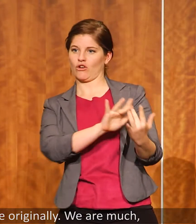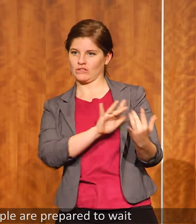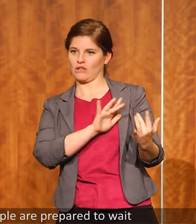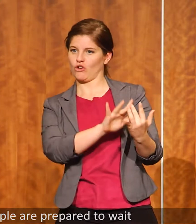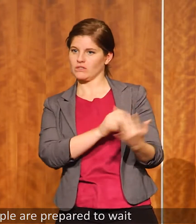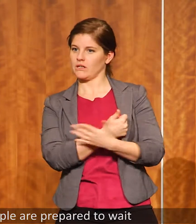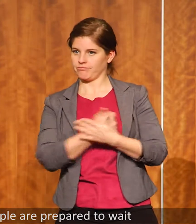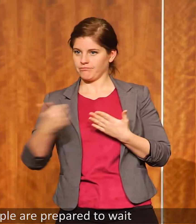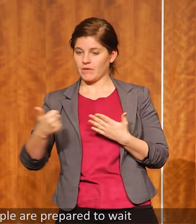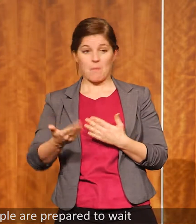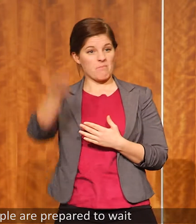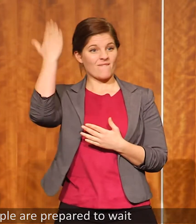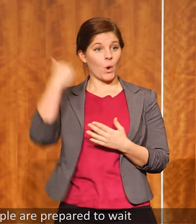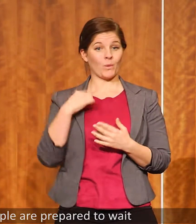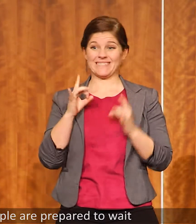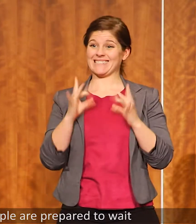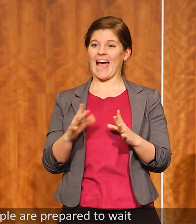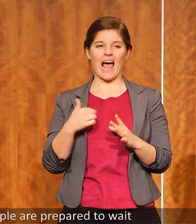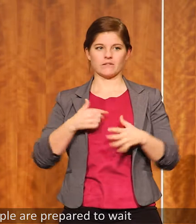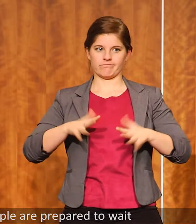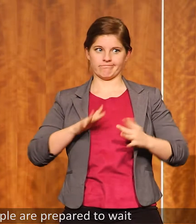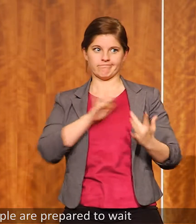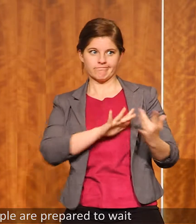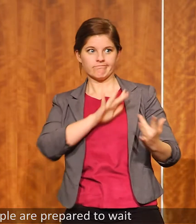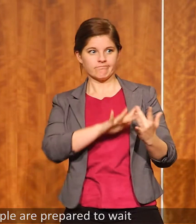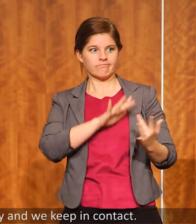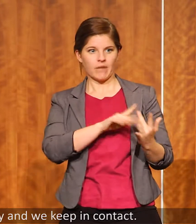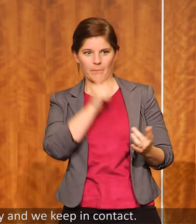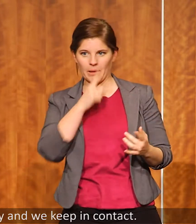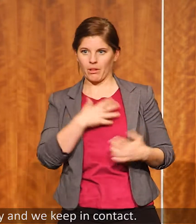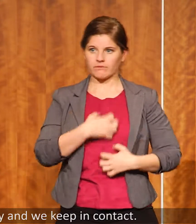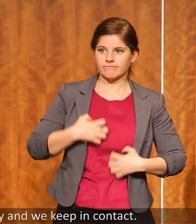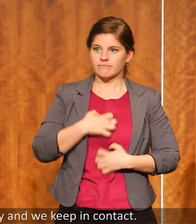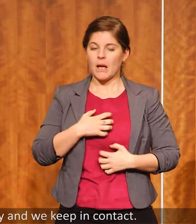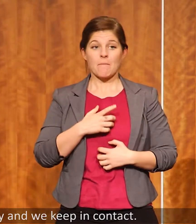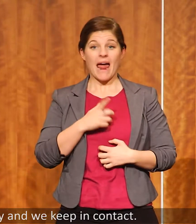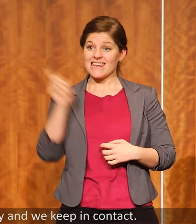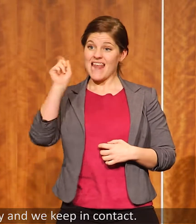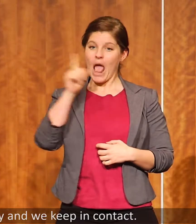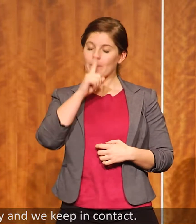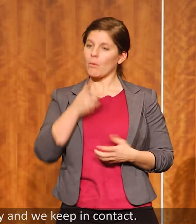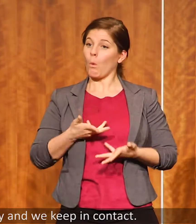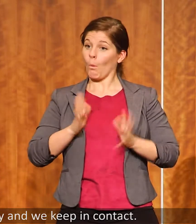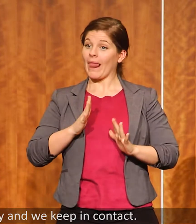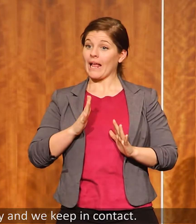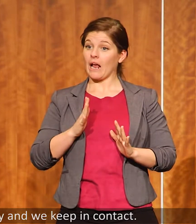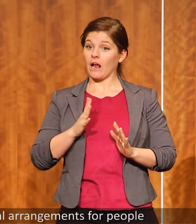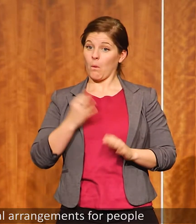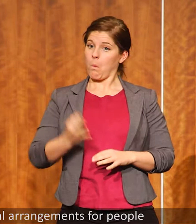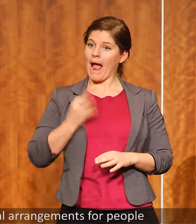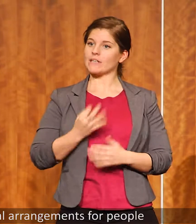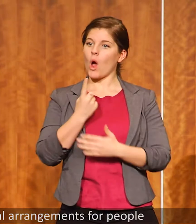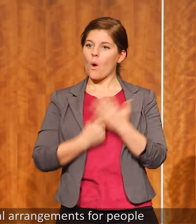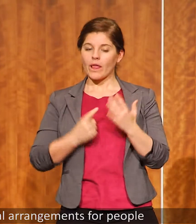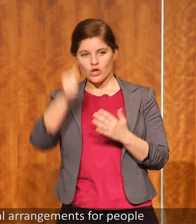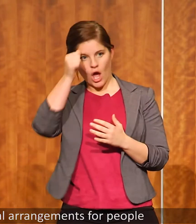are much, much better at that. So people are prepared to wait if there is a sense of certainty and we keep in contact.